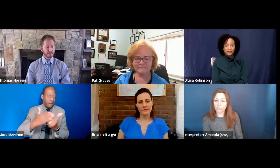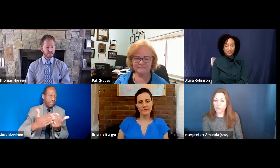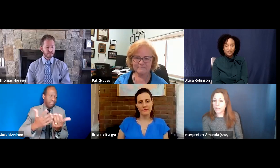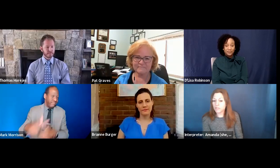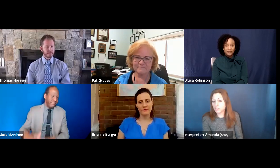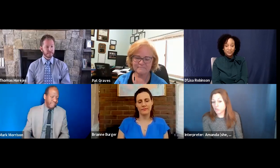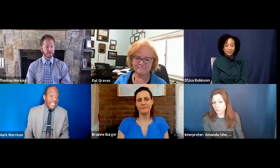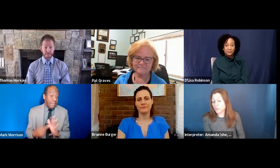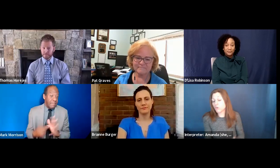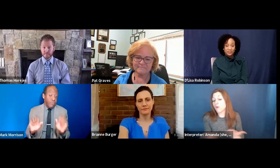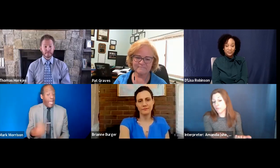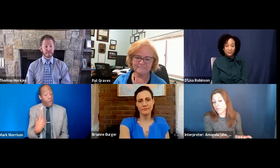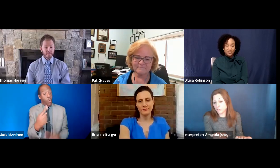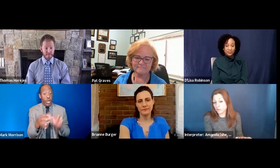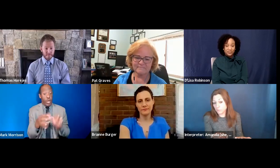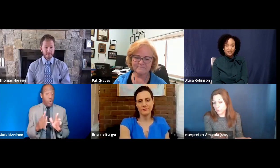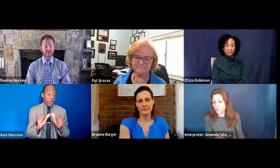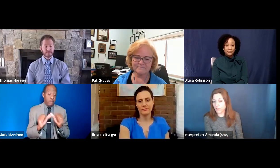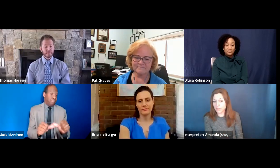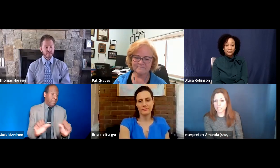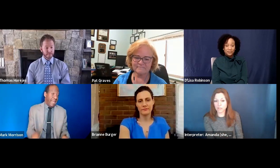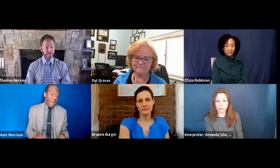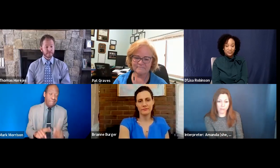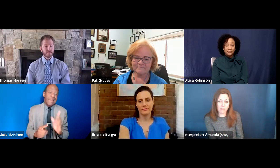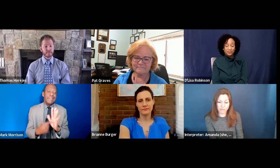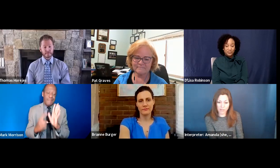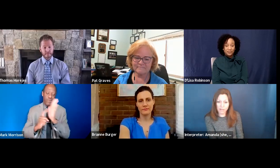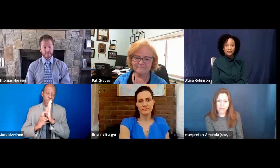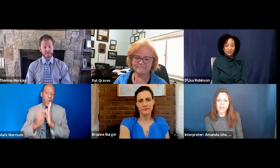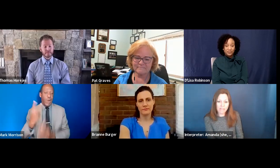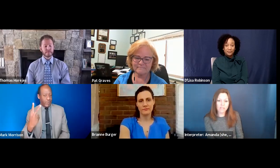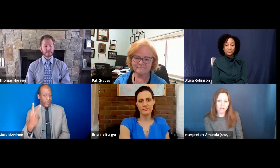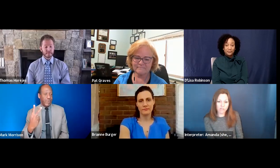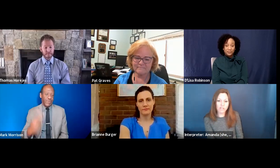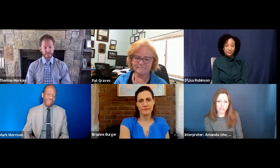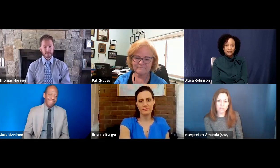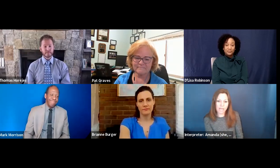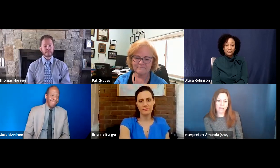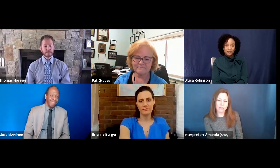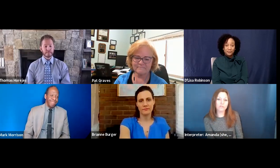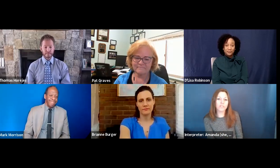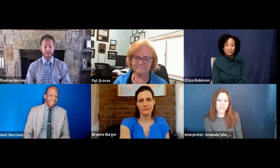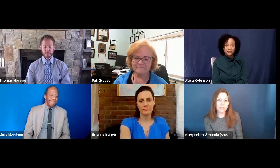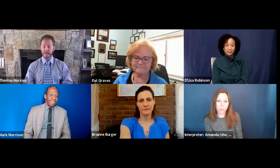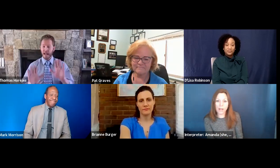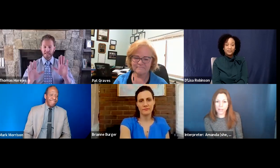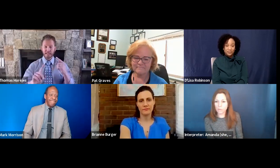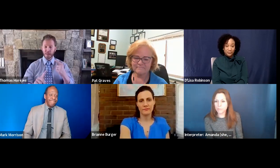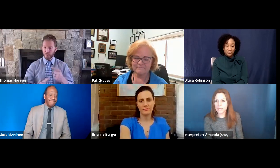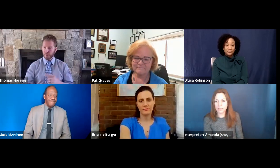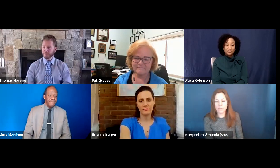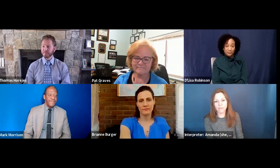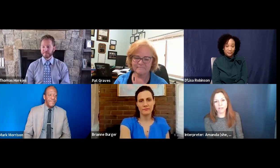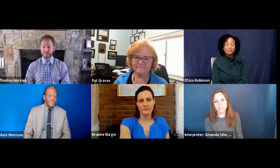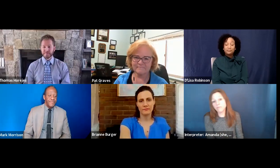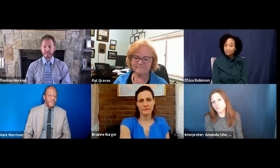when they're requesting 2, or when you're offering 2, and you feel like that's the best fit. That's a conversation to be had to understand why it would be